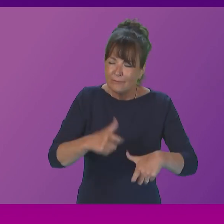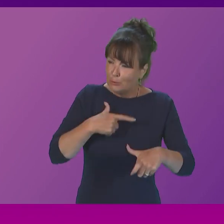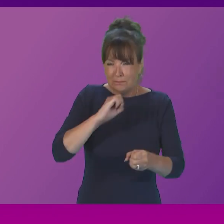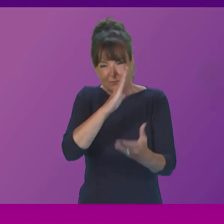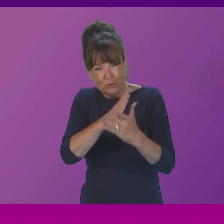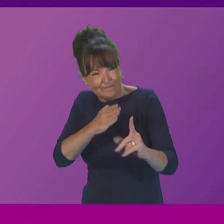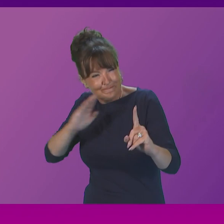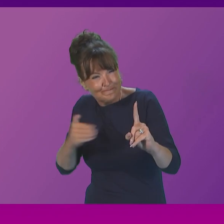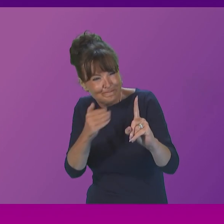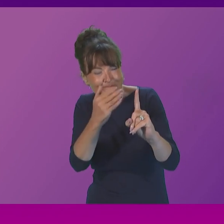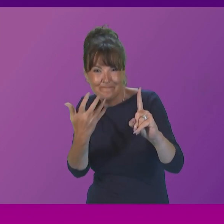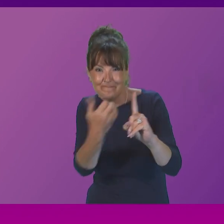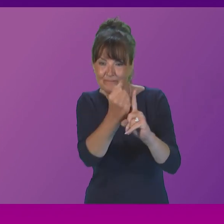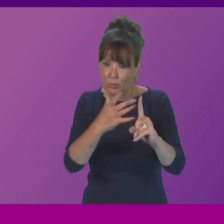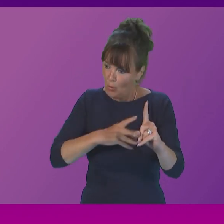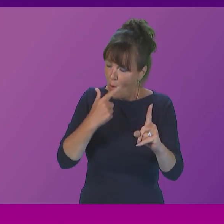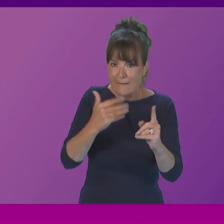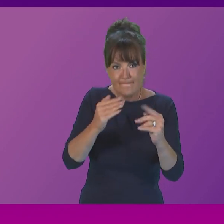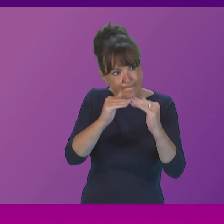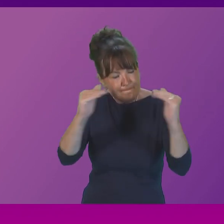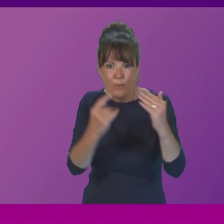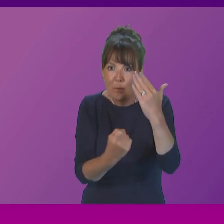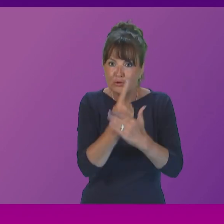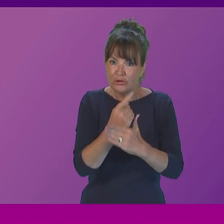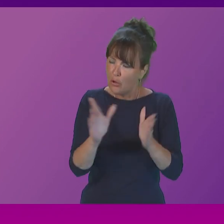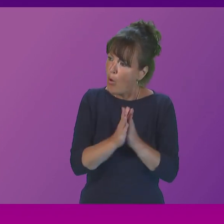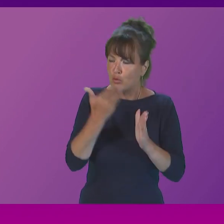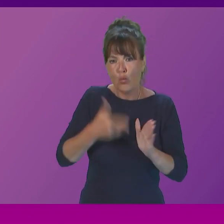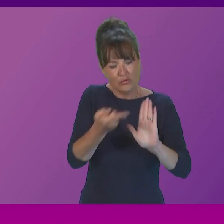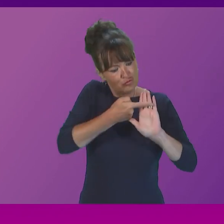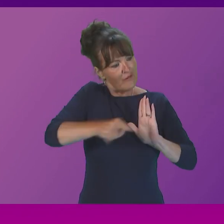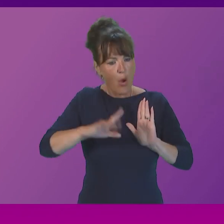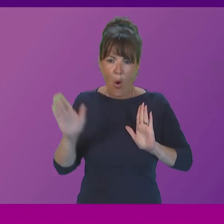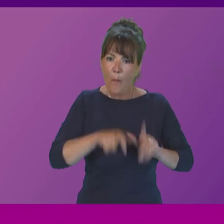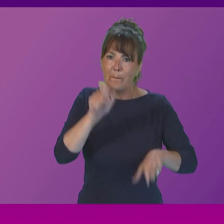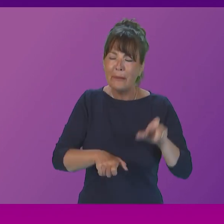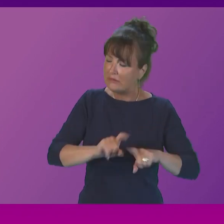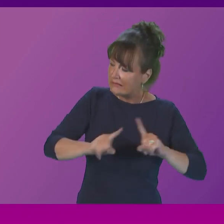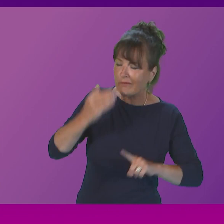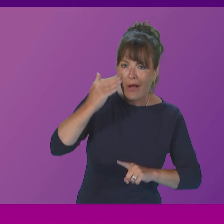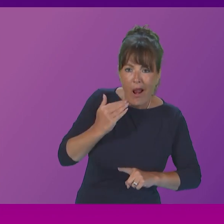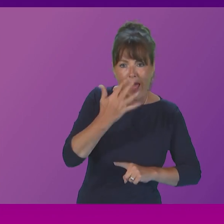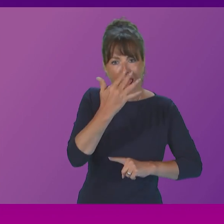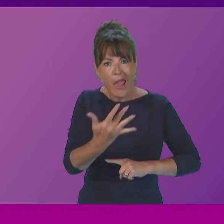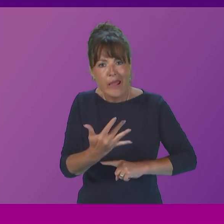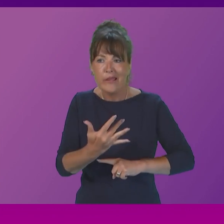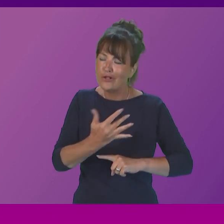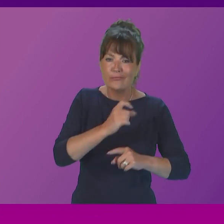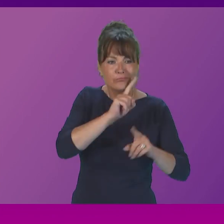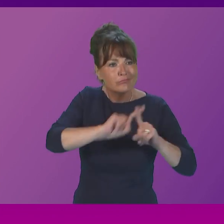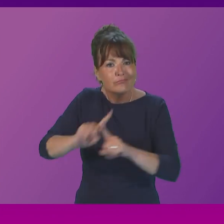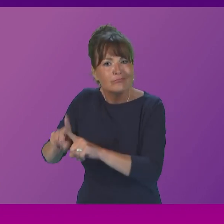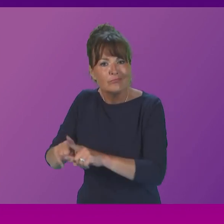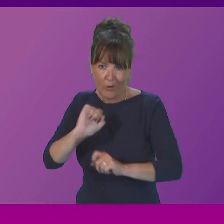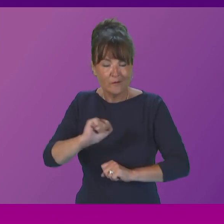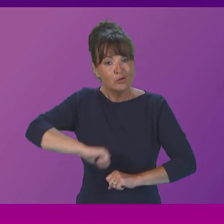equal opportunities to reflect all people of Scotland. There is progress, but there's still much to be